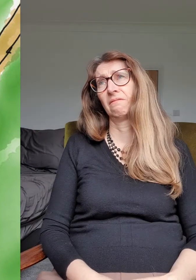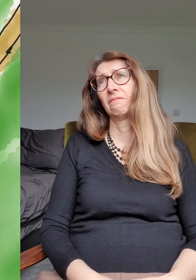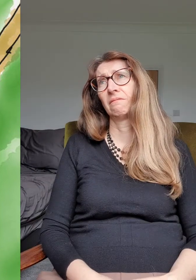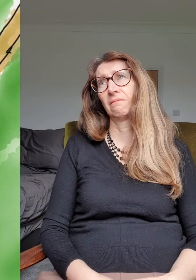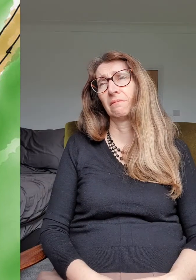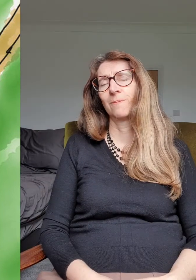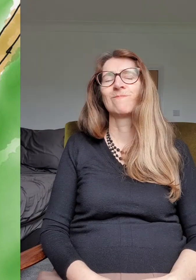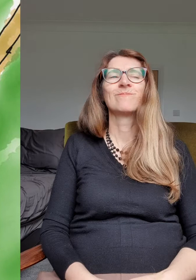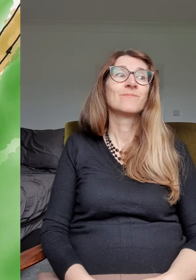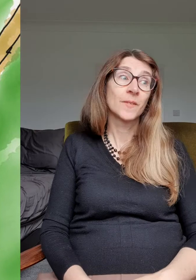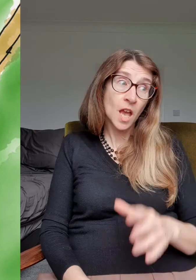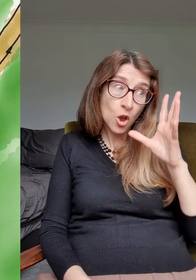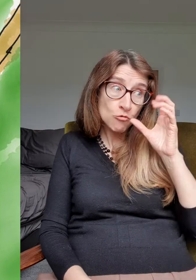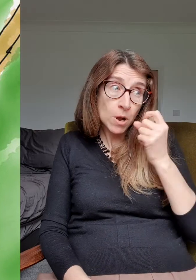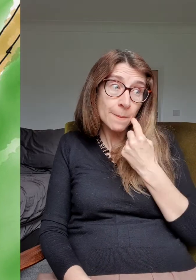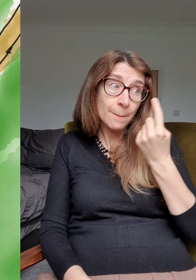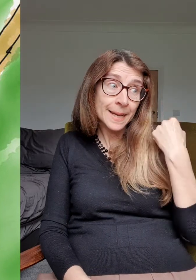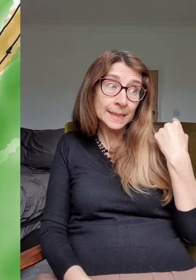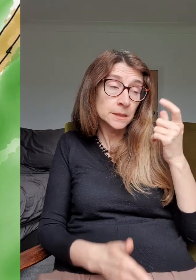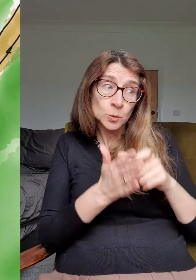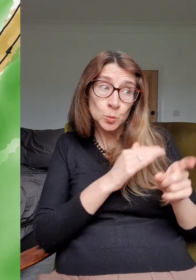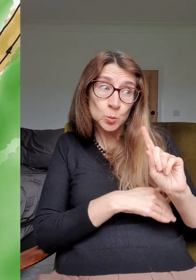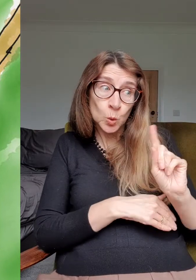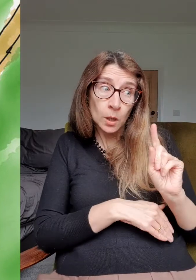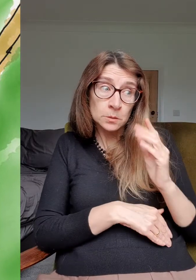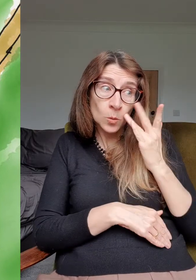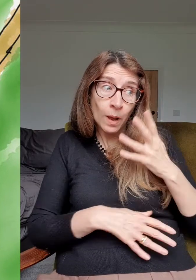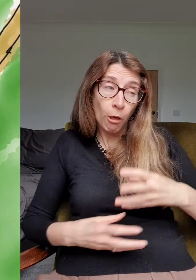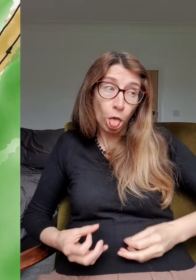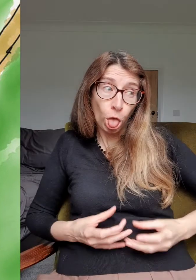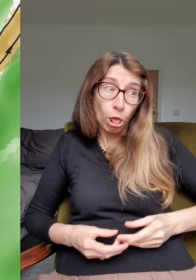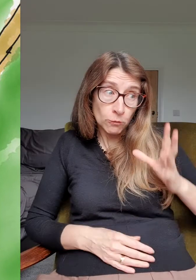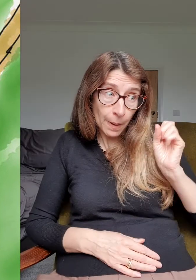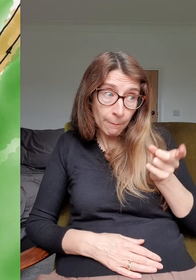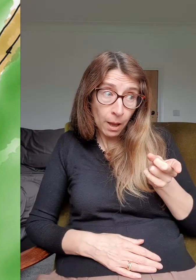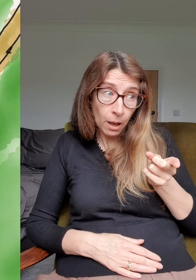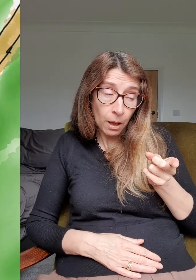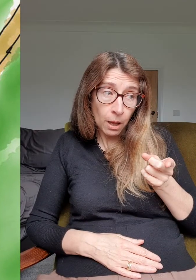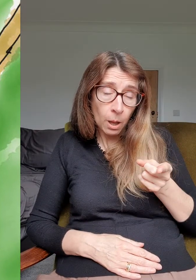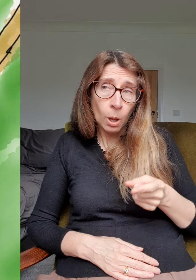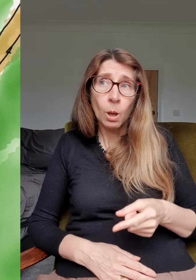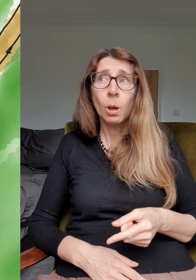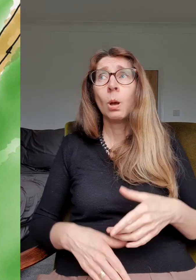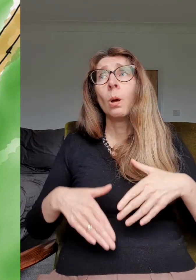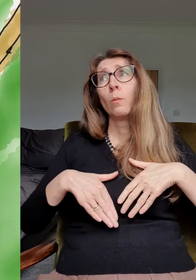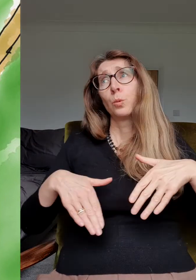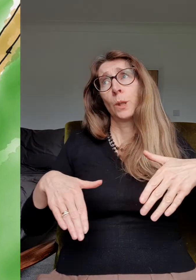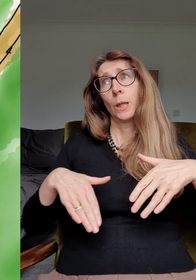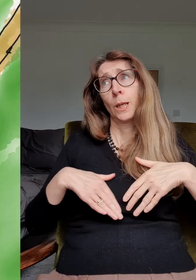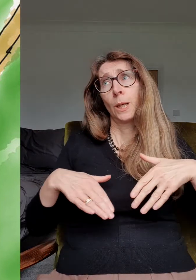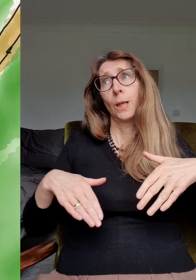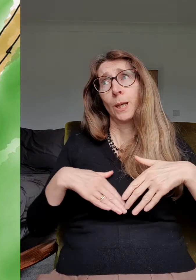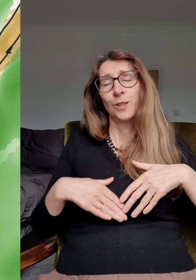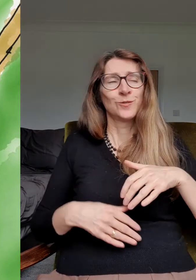Gnome. "And do you remember what you did when you felt like that last night?" "We breathed,"